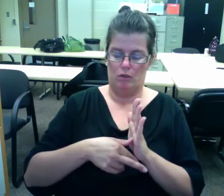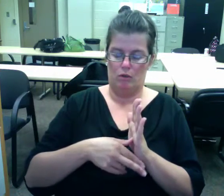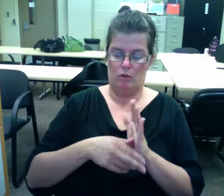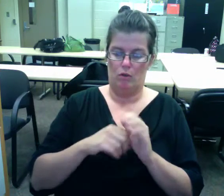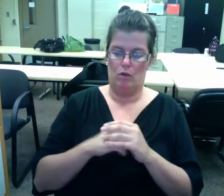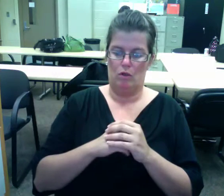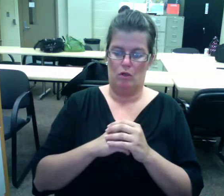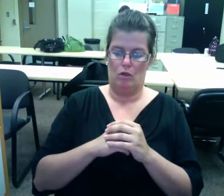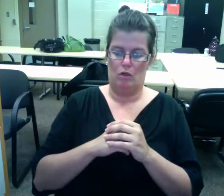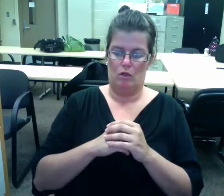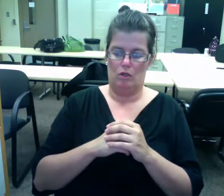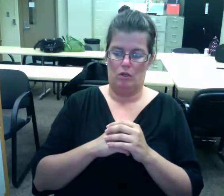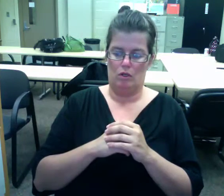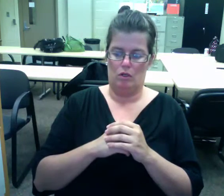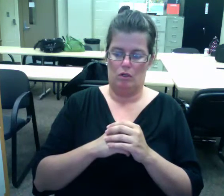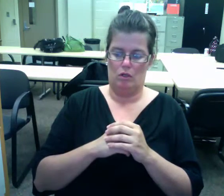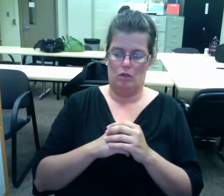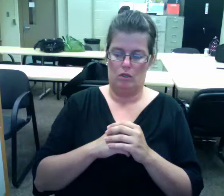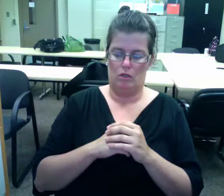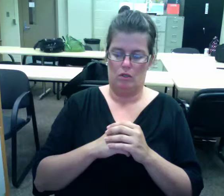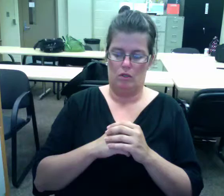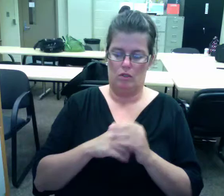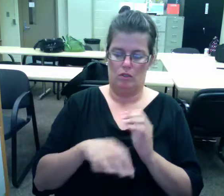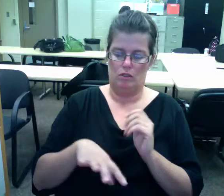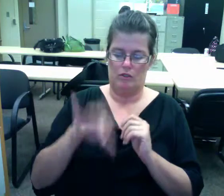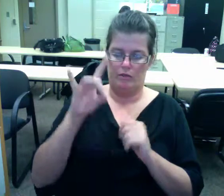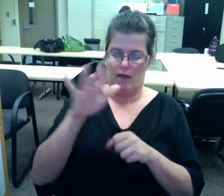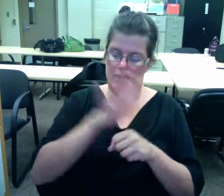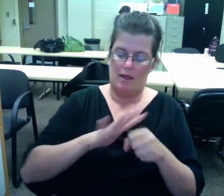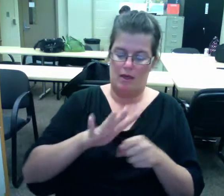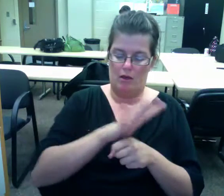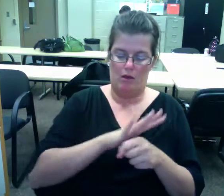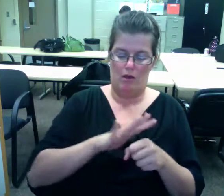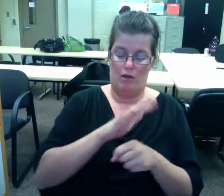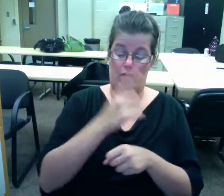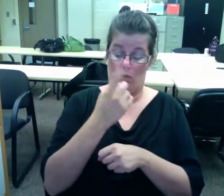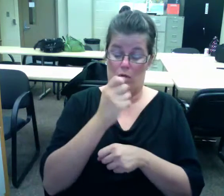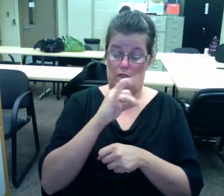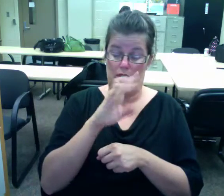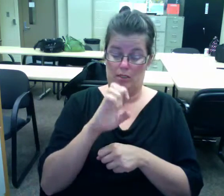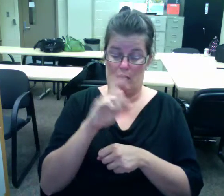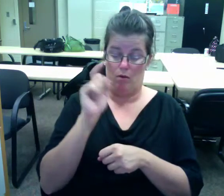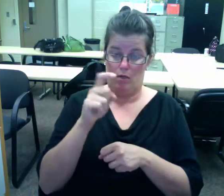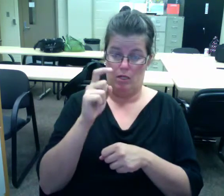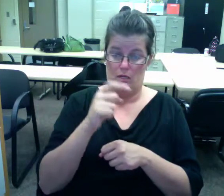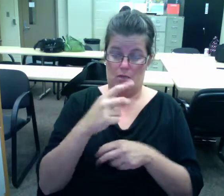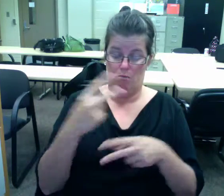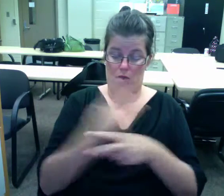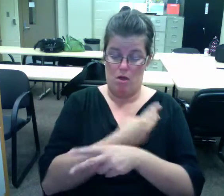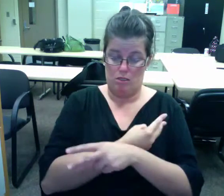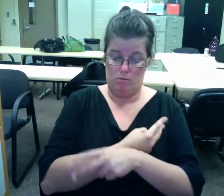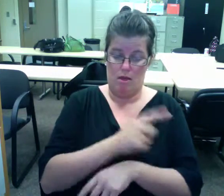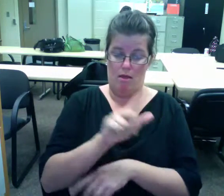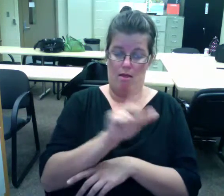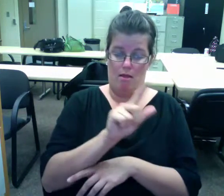side, we multiply length times width. So we get how many